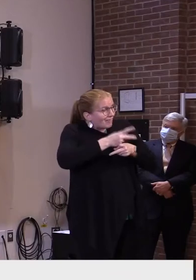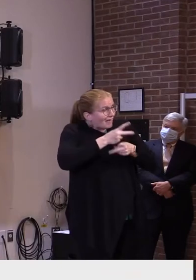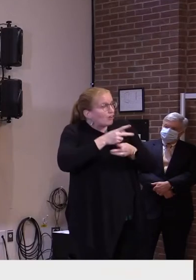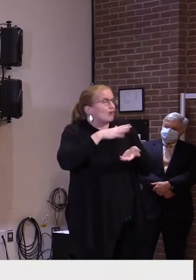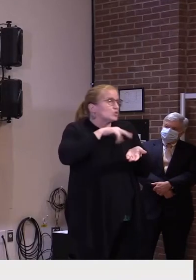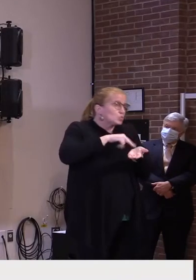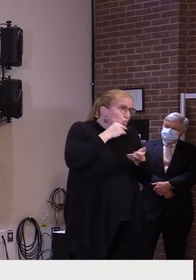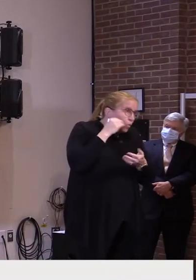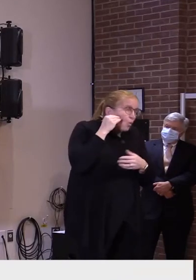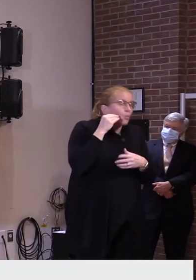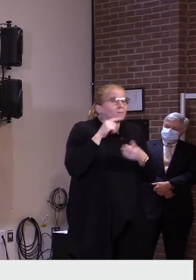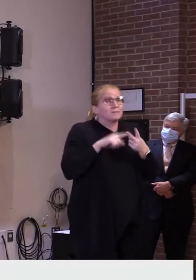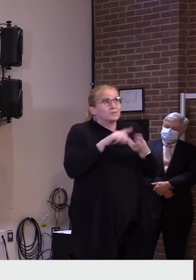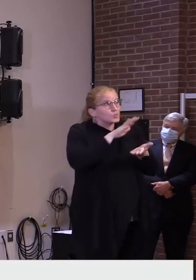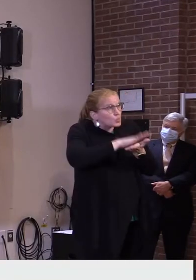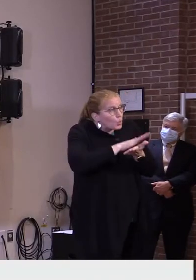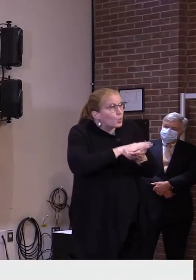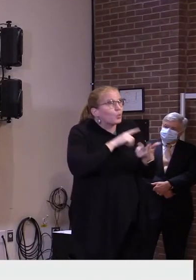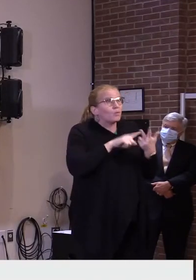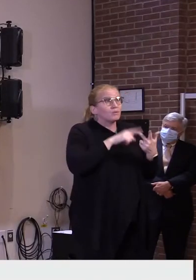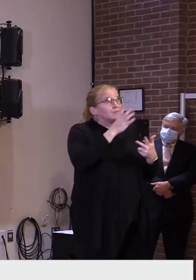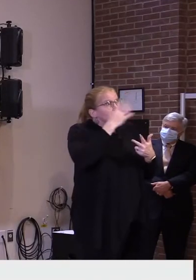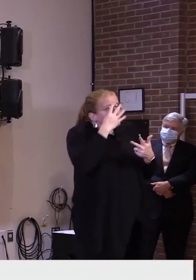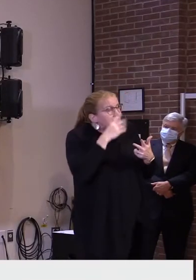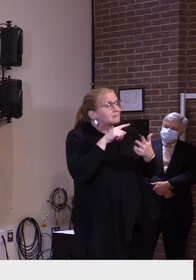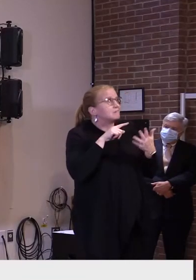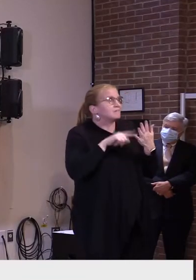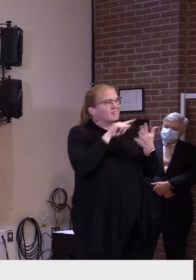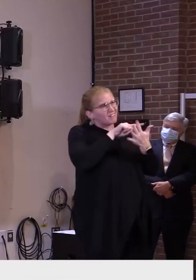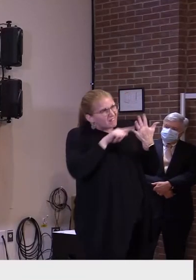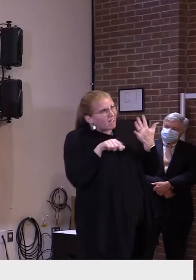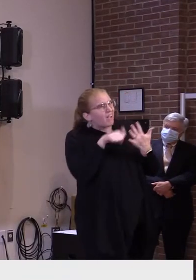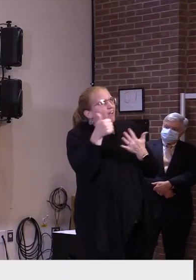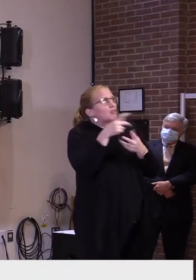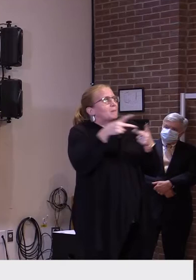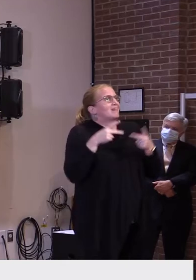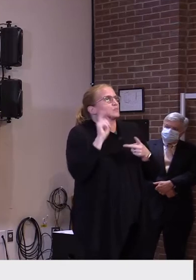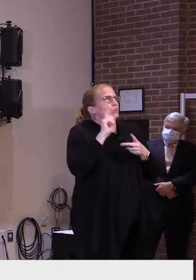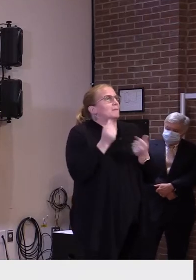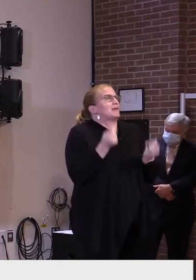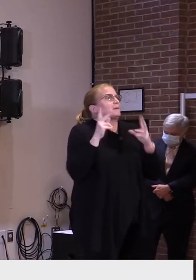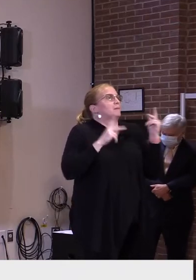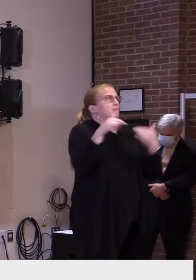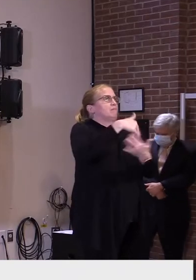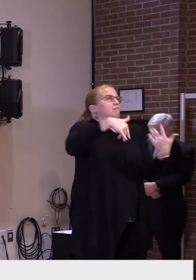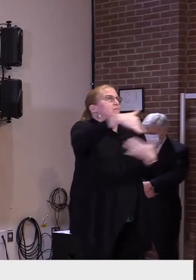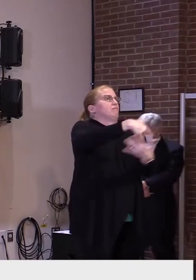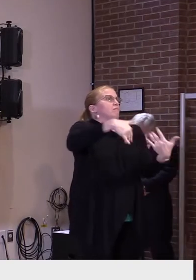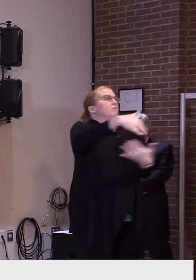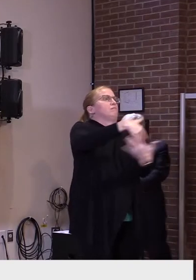settings, schools, correctional facilities, and other high-risk settings.